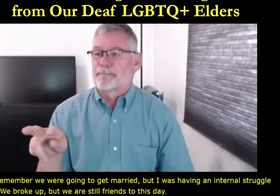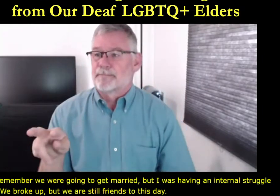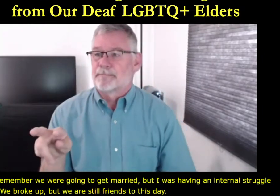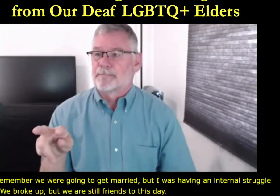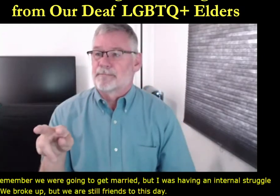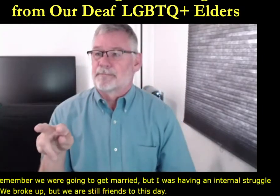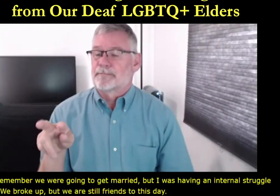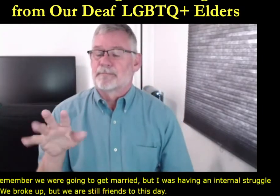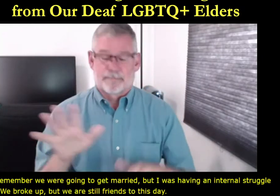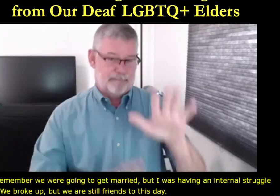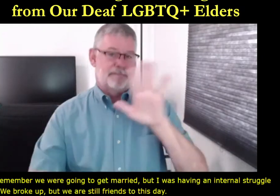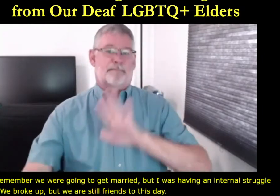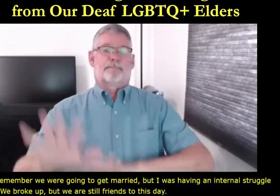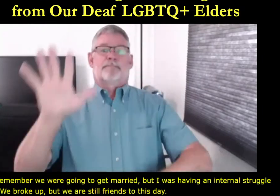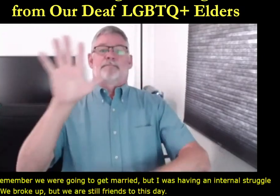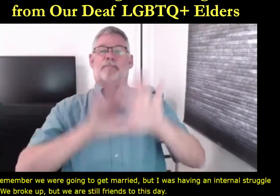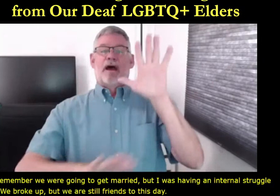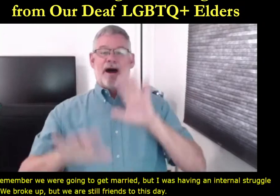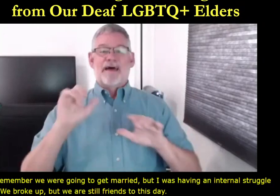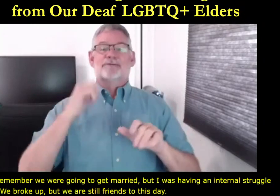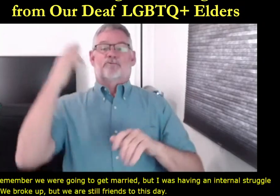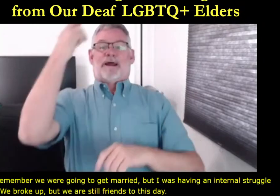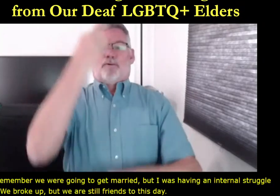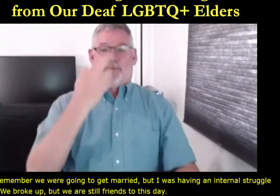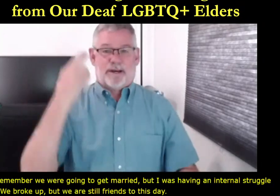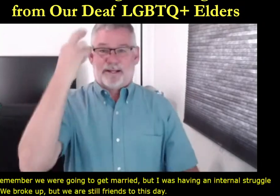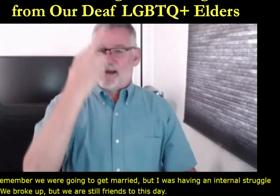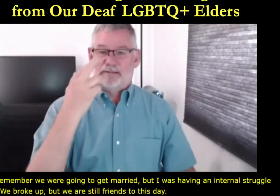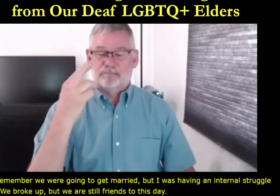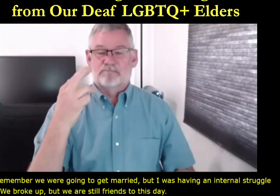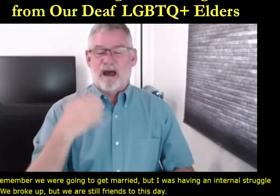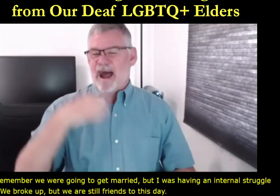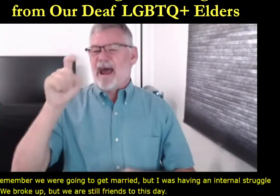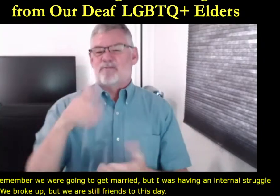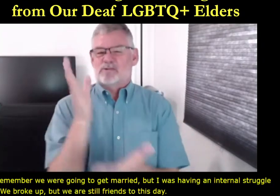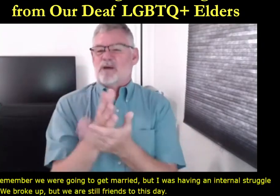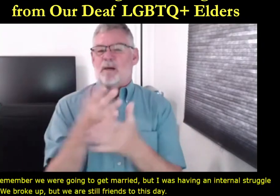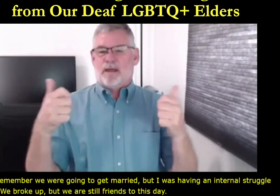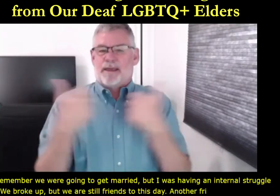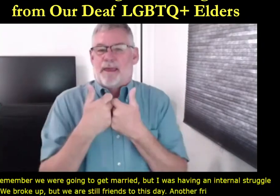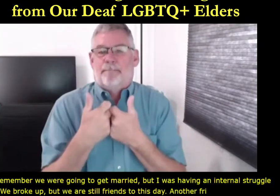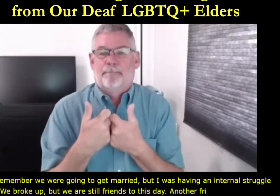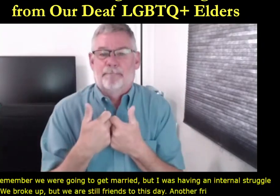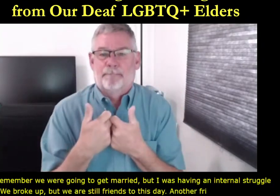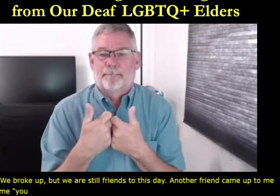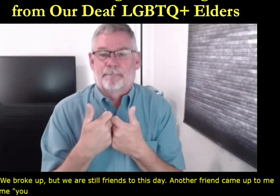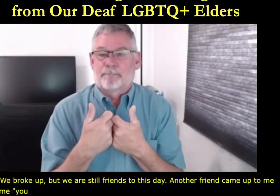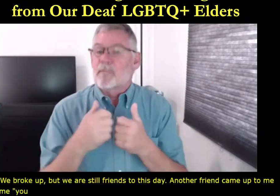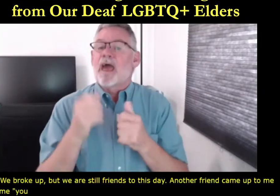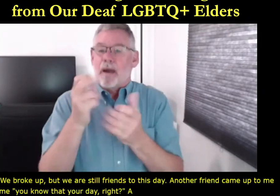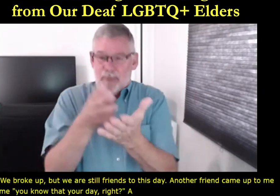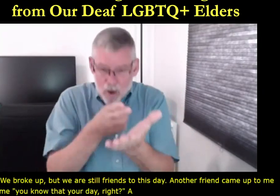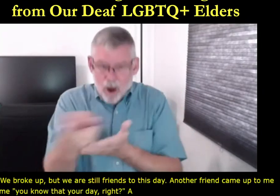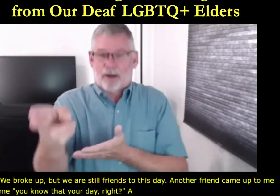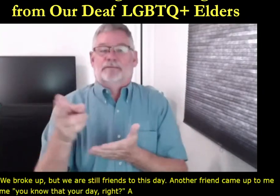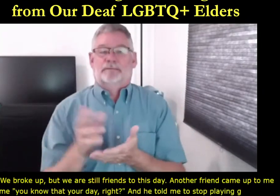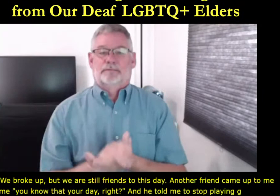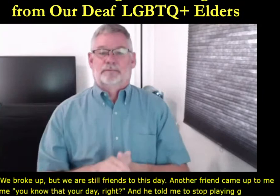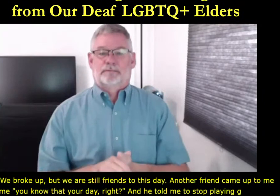and told me to stop playing games that threw me for a loop i really wasn't ready for that but i realized it was time for me to stop